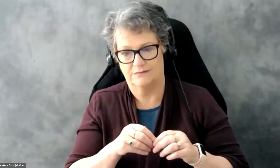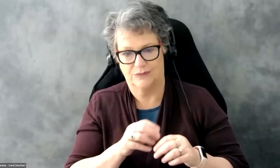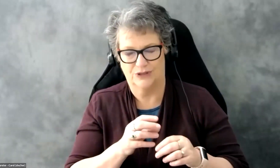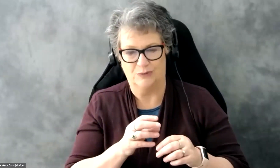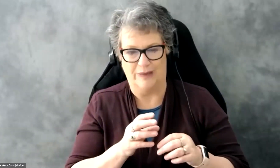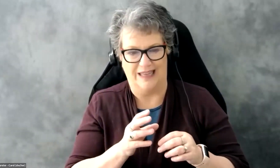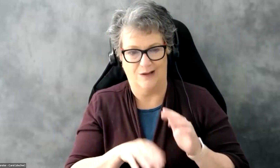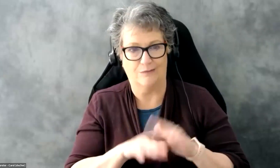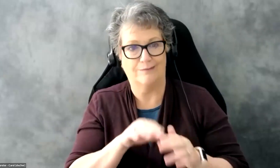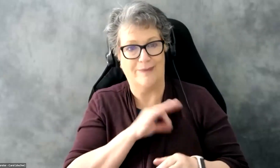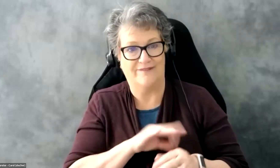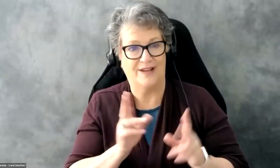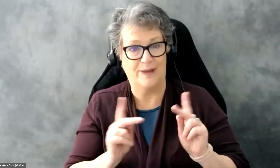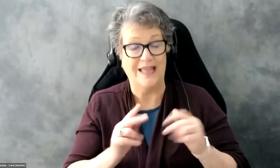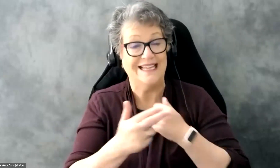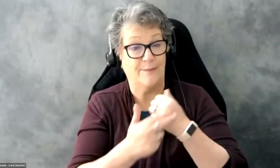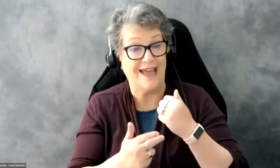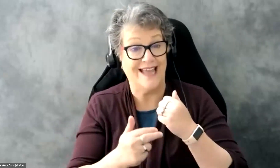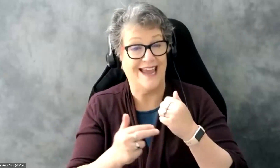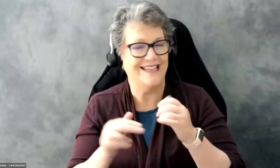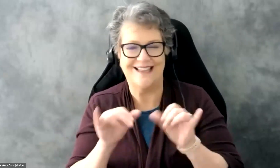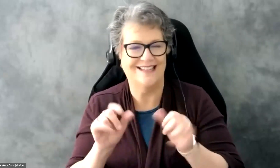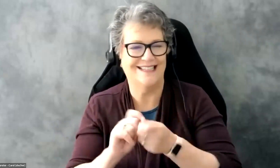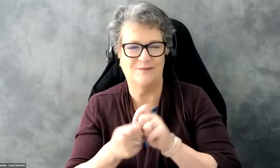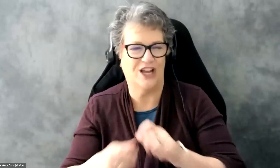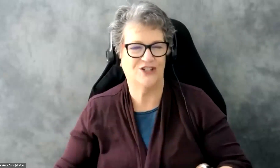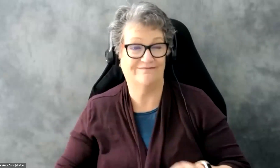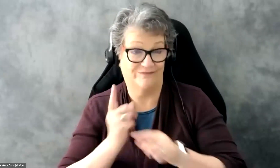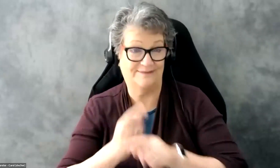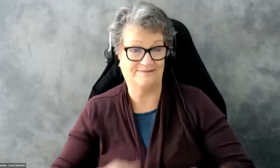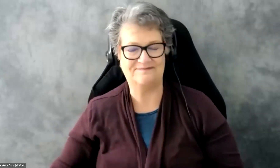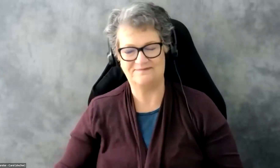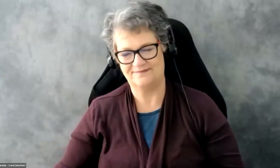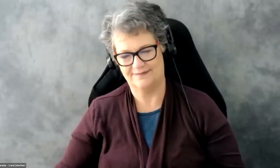possible. Yeah, it's a Band-Aid. It's not a systems change type of thing.